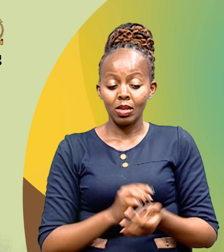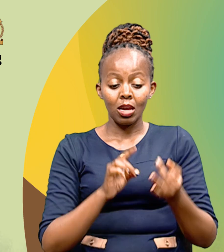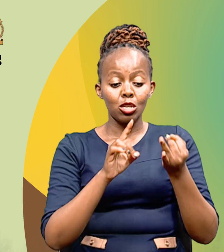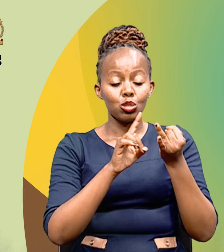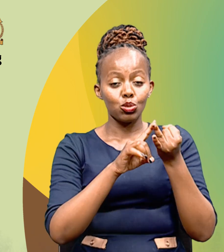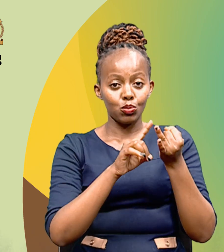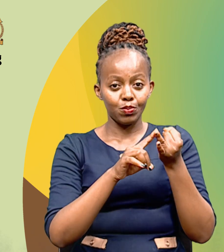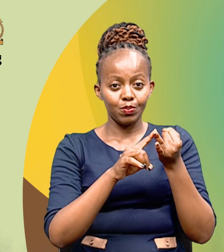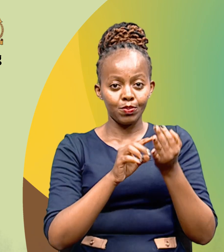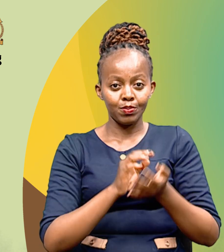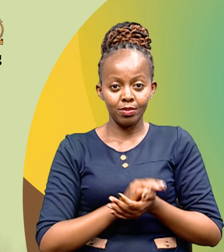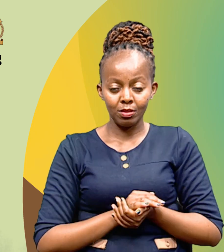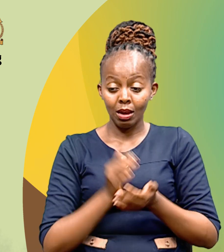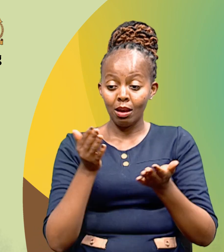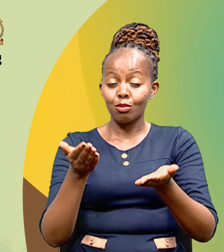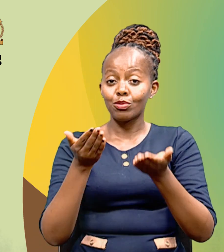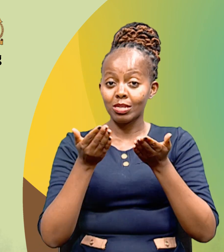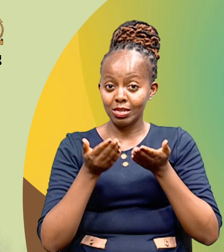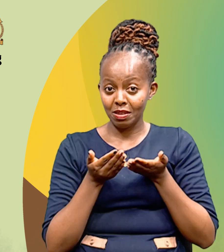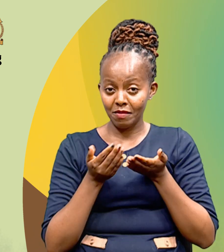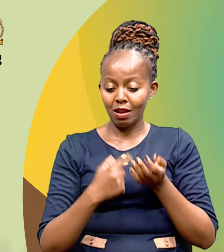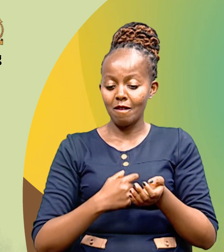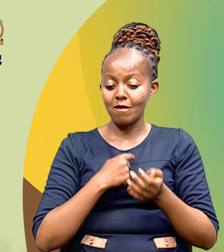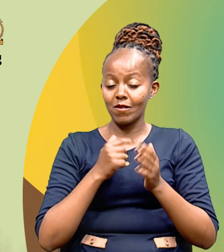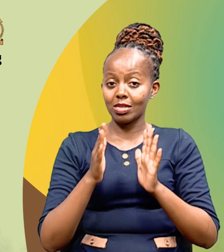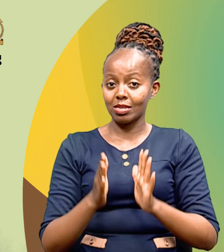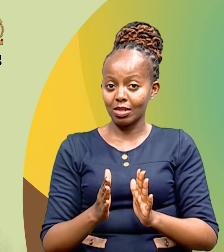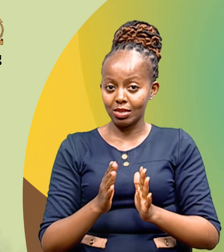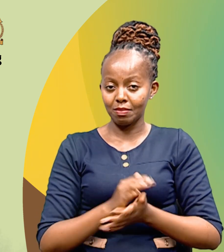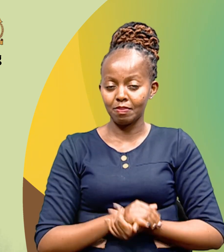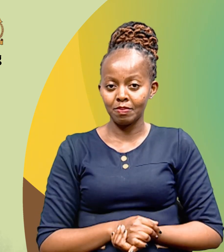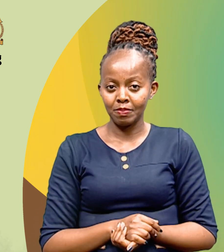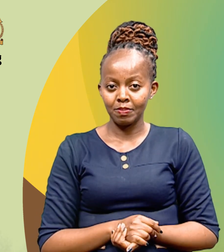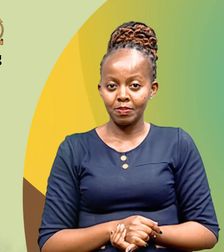2. Receiving visitors.